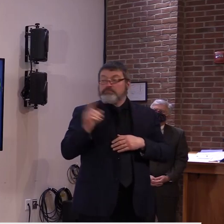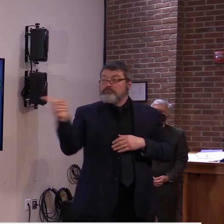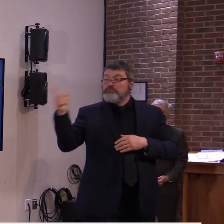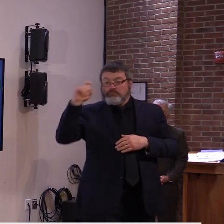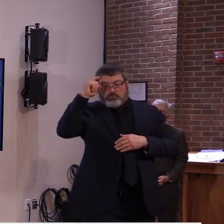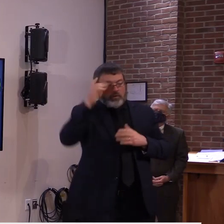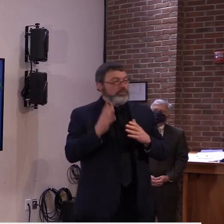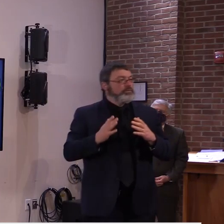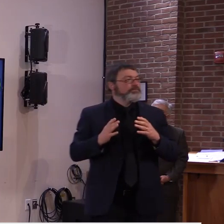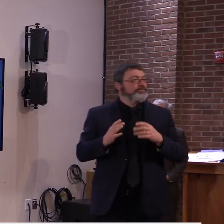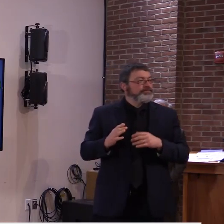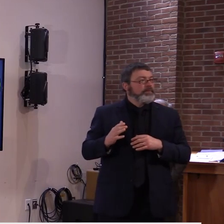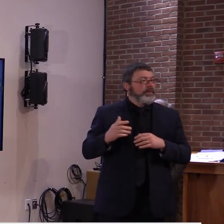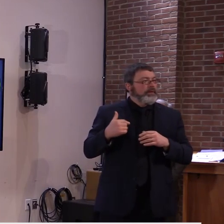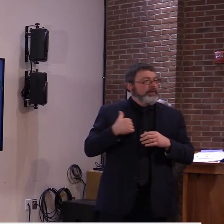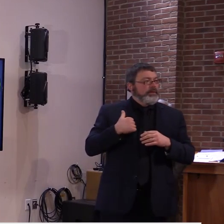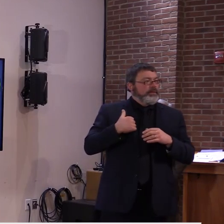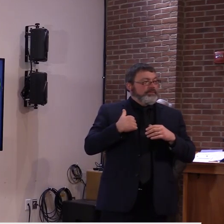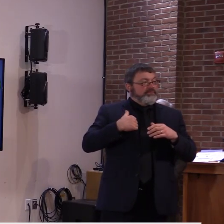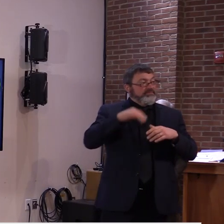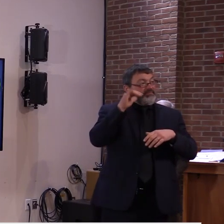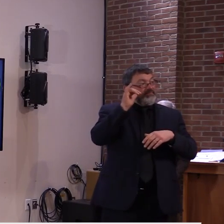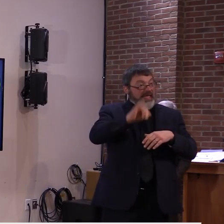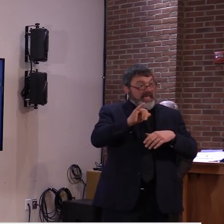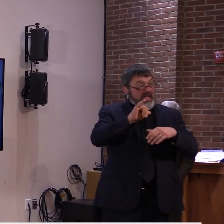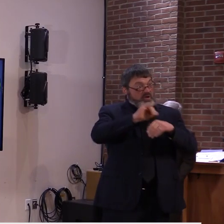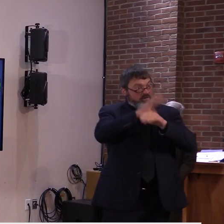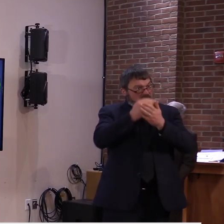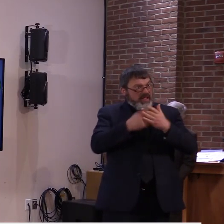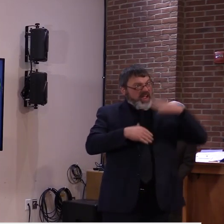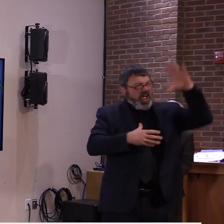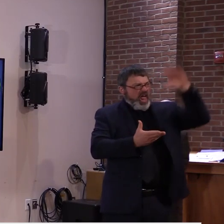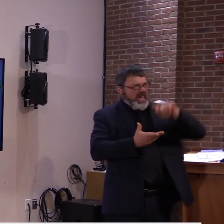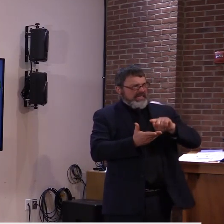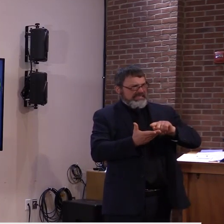COVID response. But we can verify that for you, Mike, for the resources.